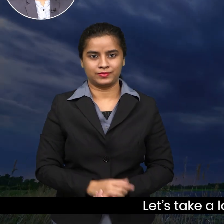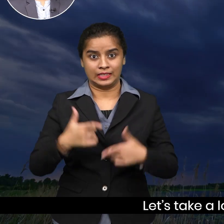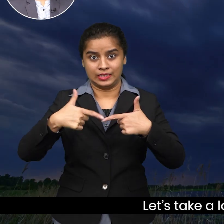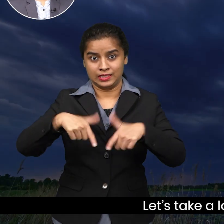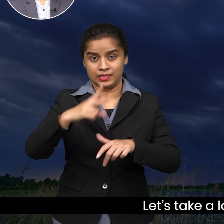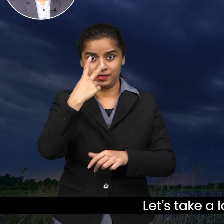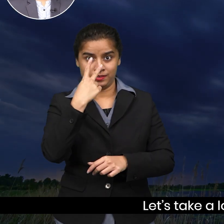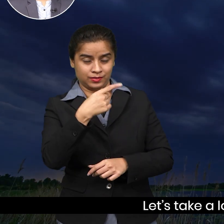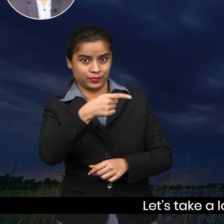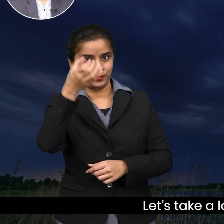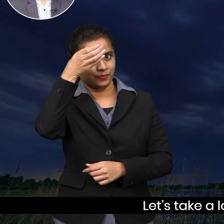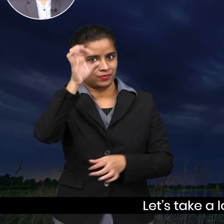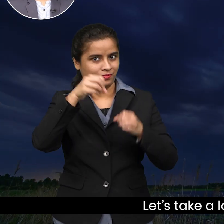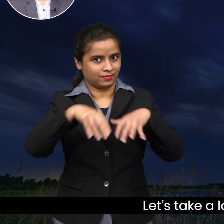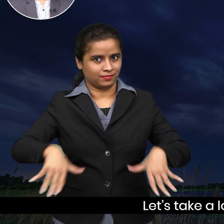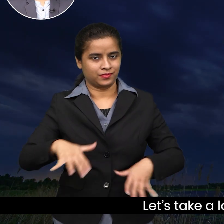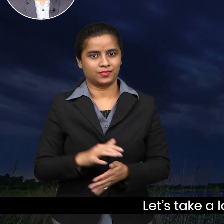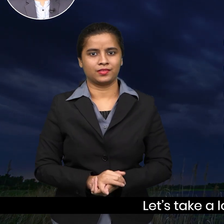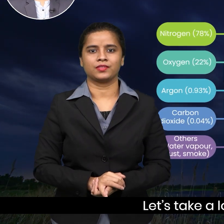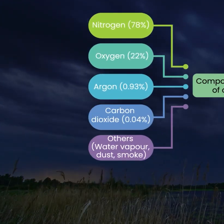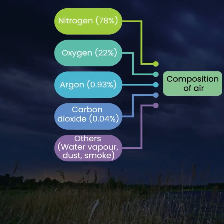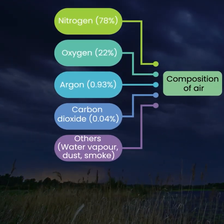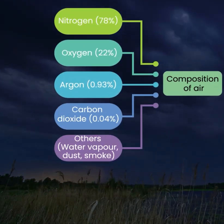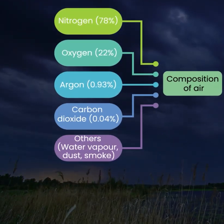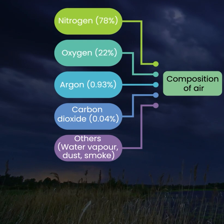Let's take a look at the concept map.